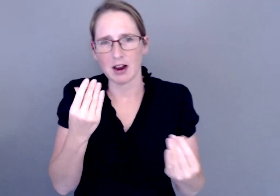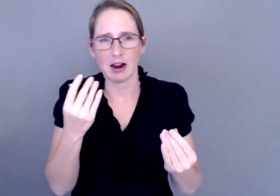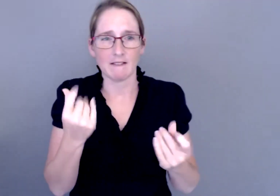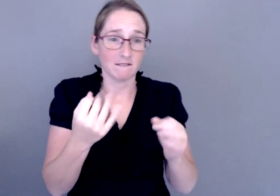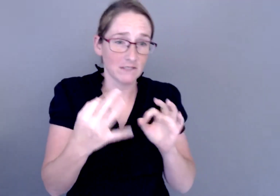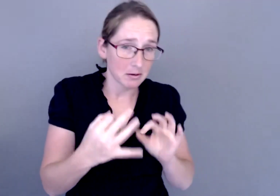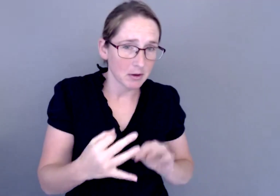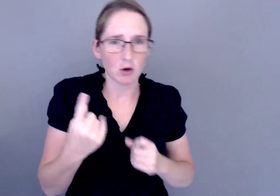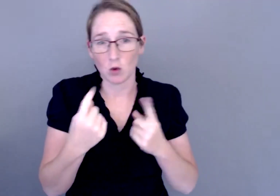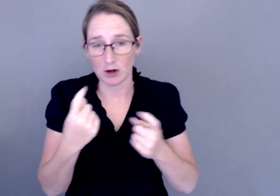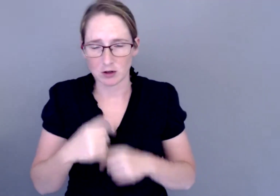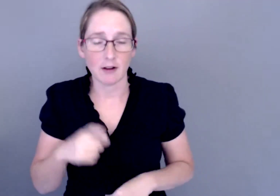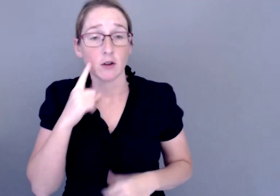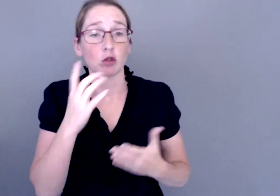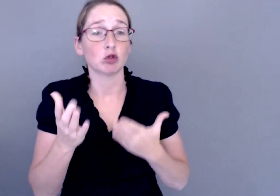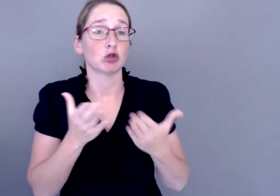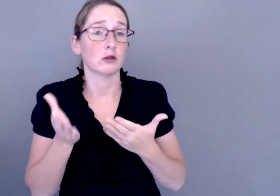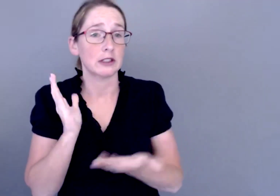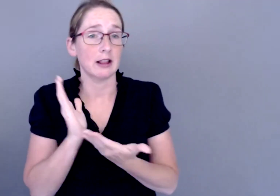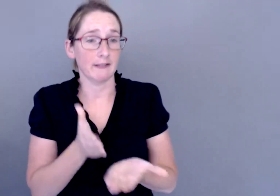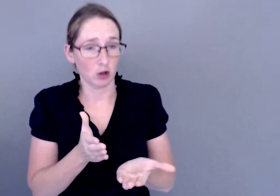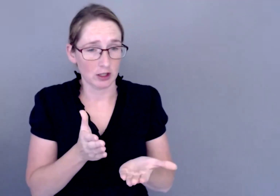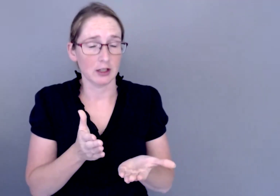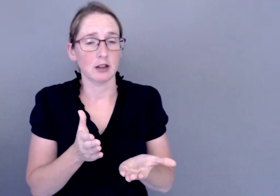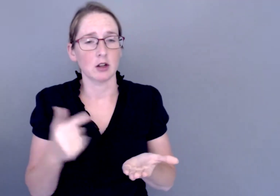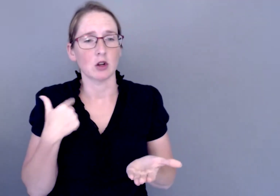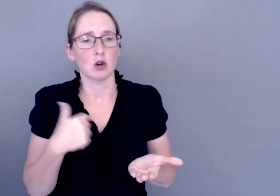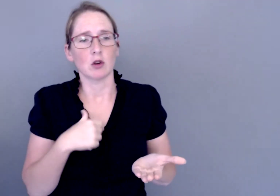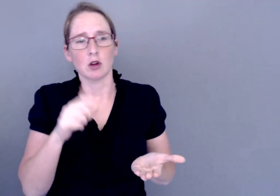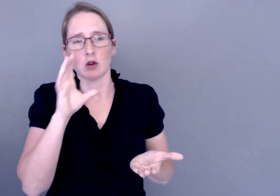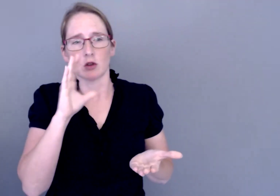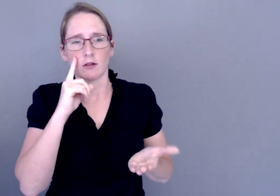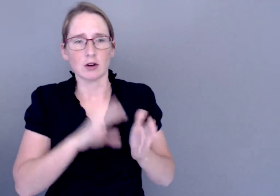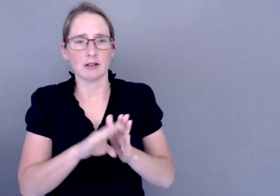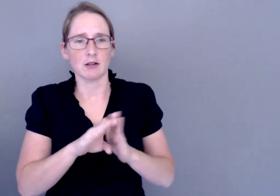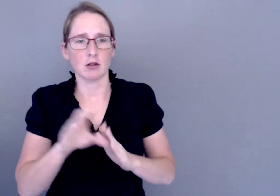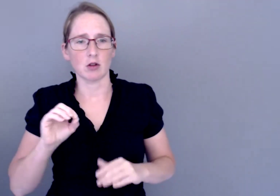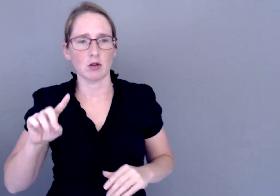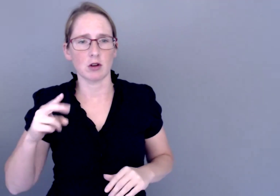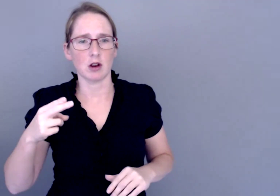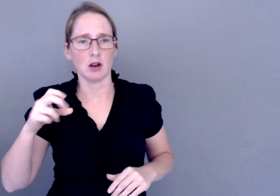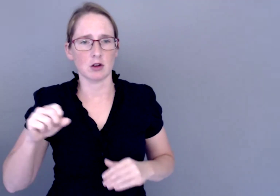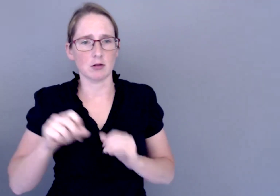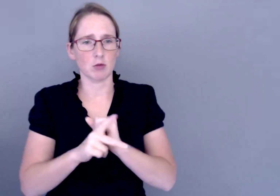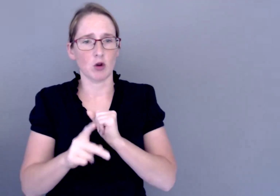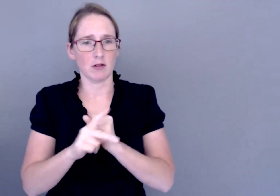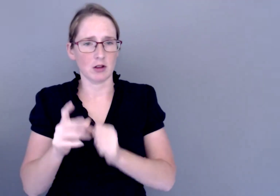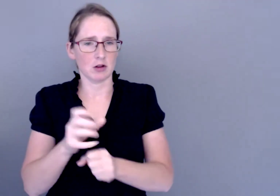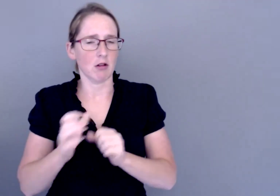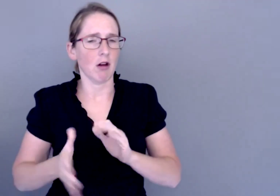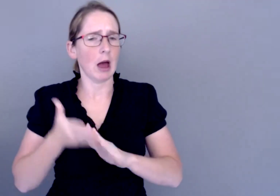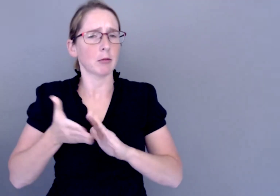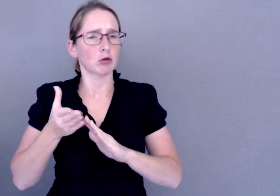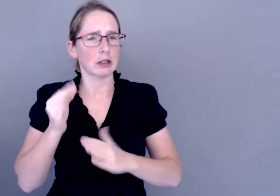questions. For service delivery, we're seeking to develop an ODHS portfolio that oversees the operations